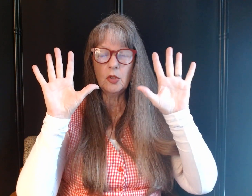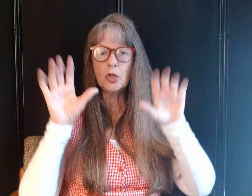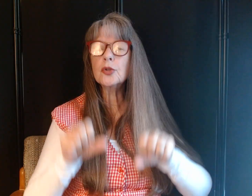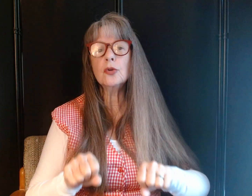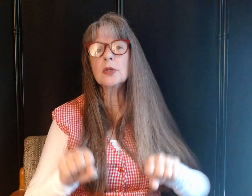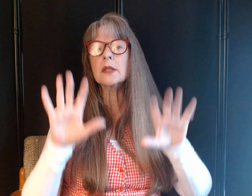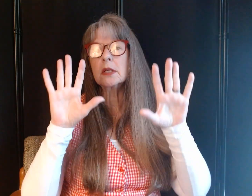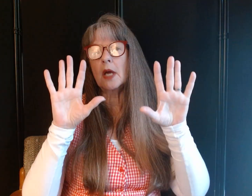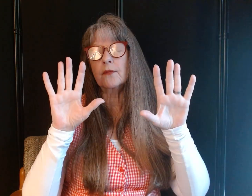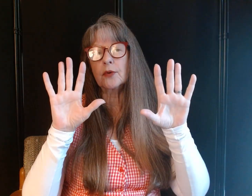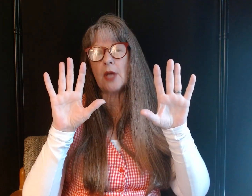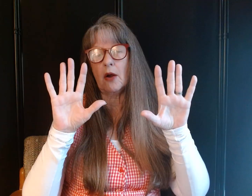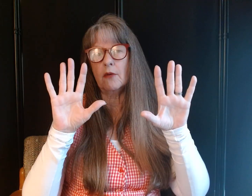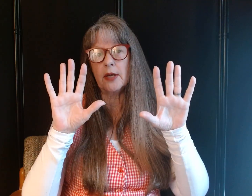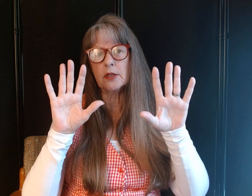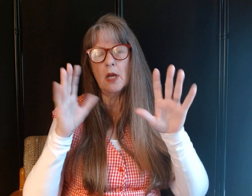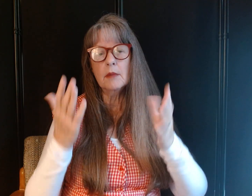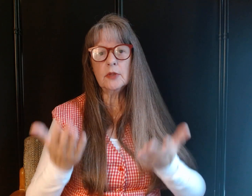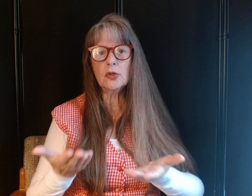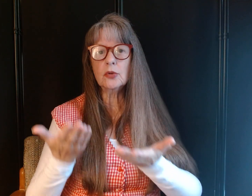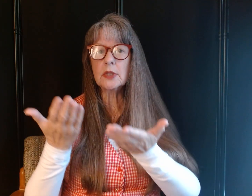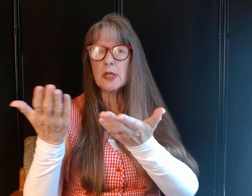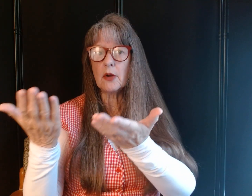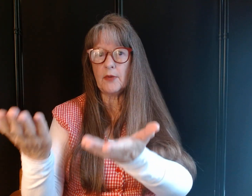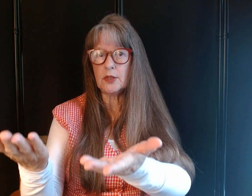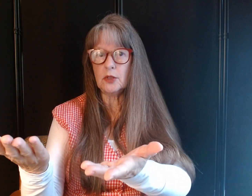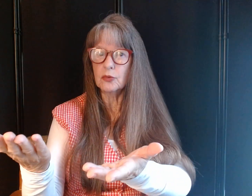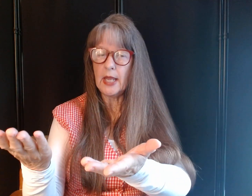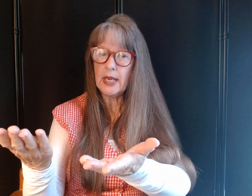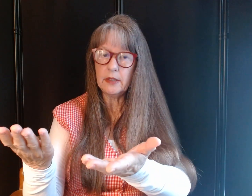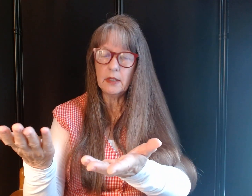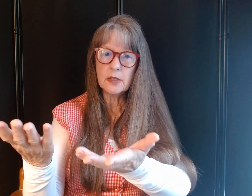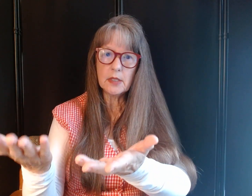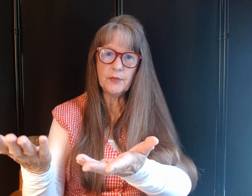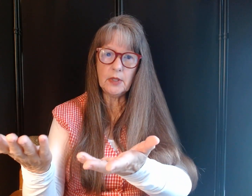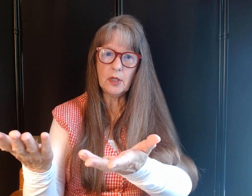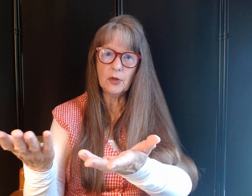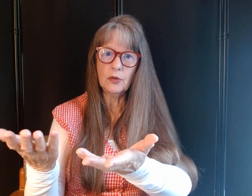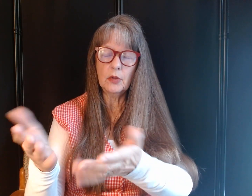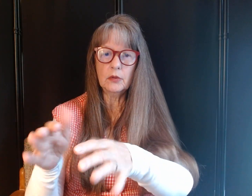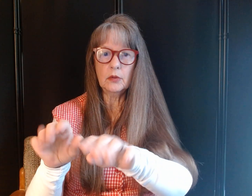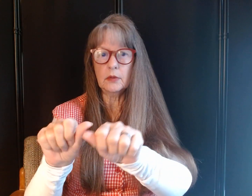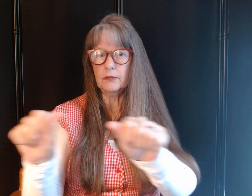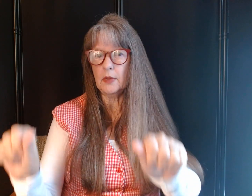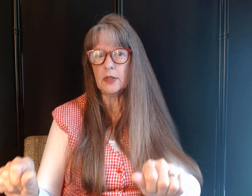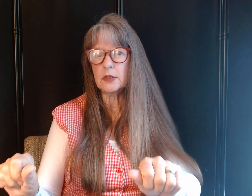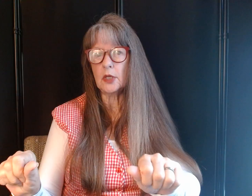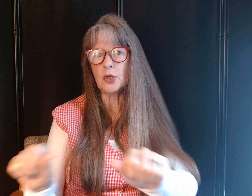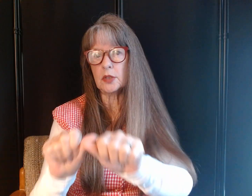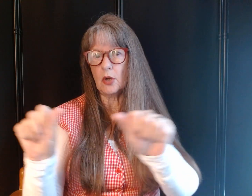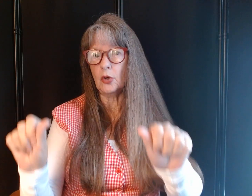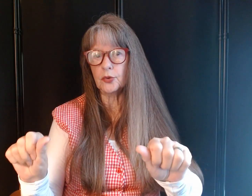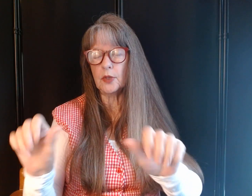You can also use that the sign for sacrifice, but this usually is sacrifice, and you're laying something here, such as an altar. That's